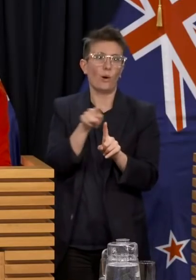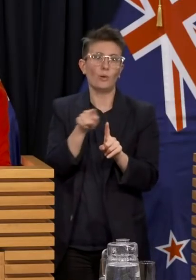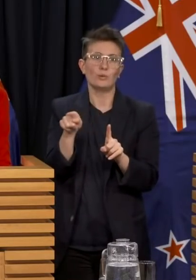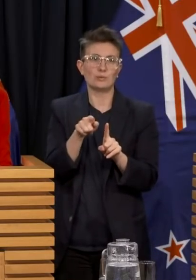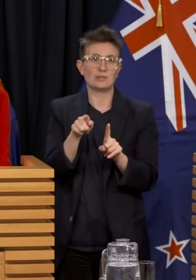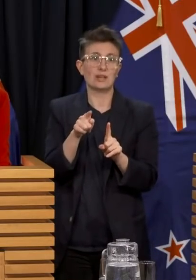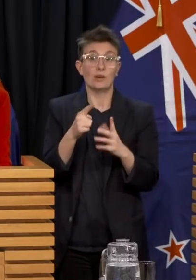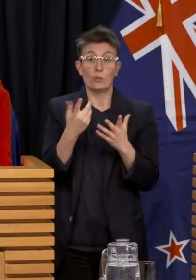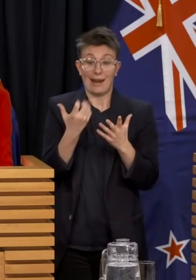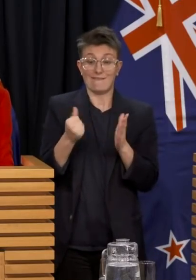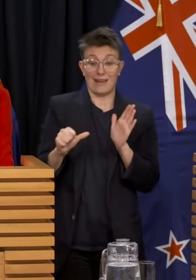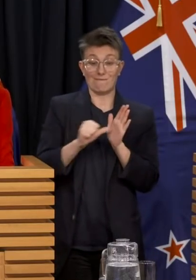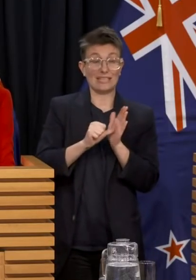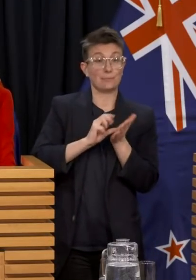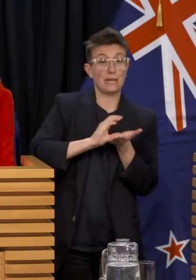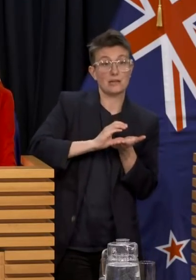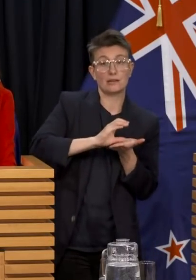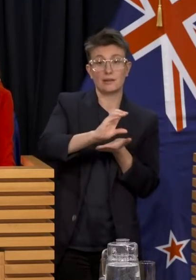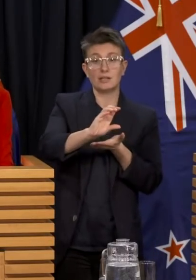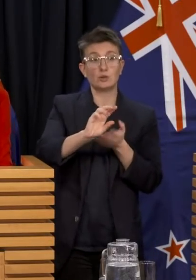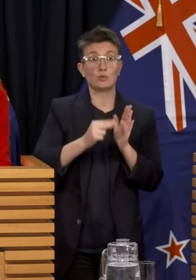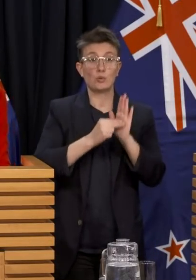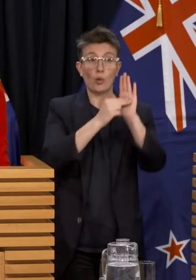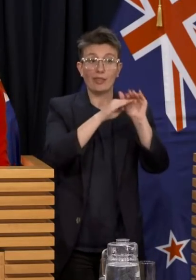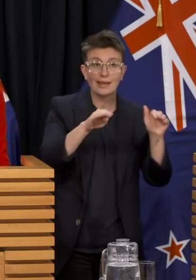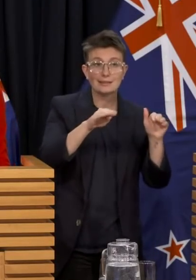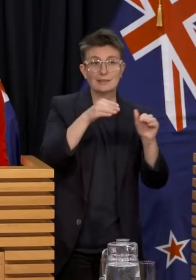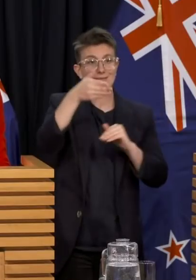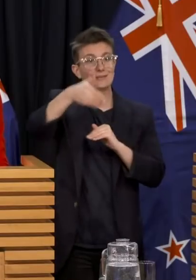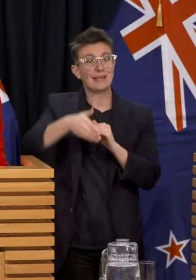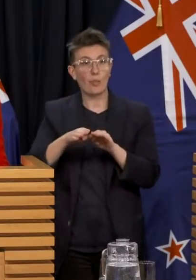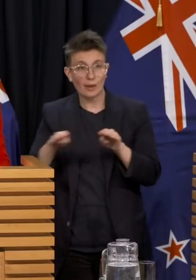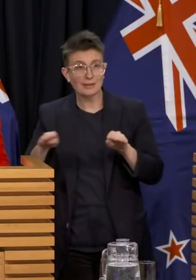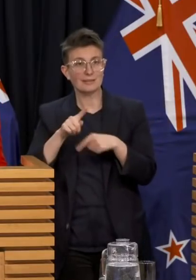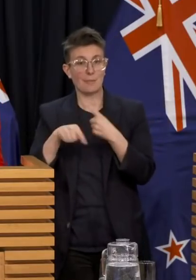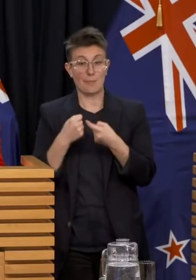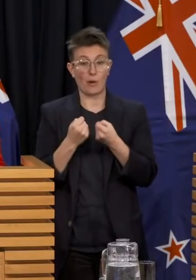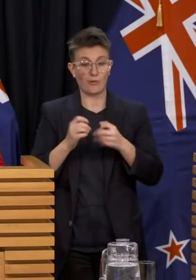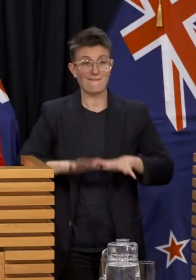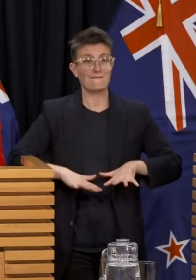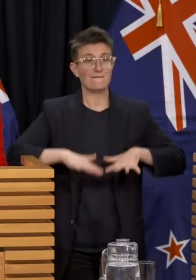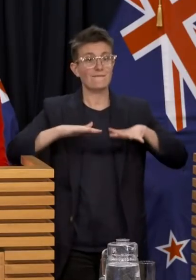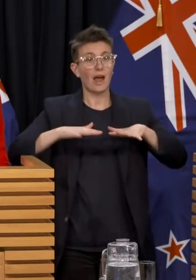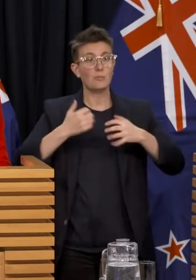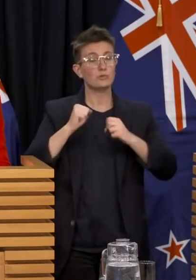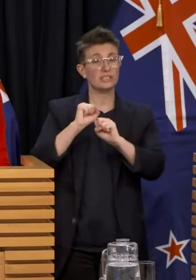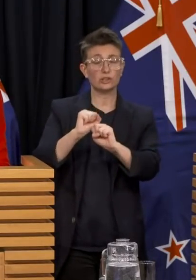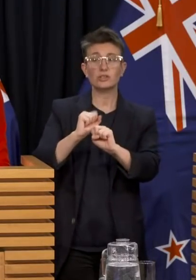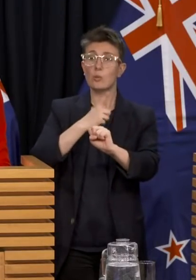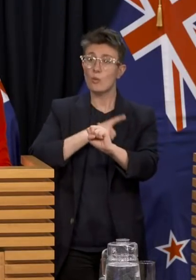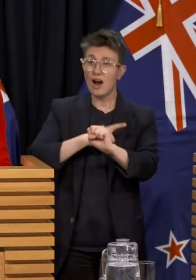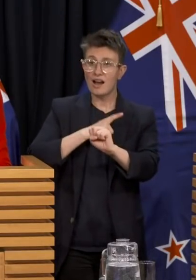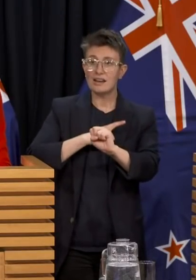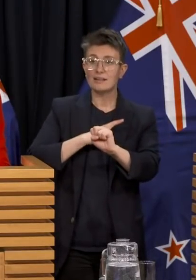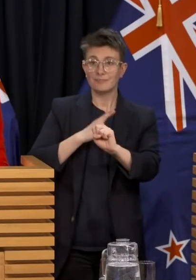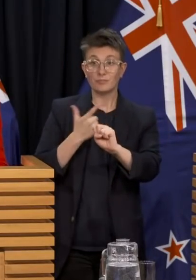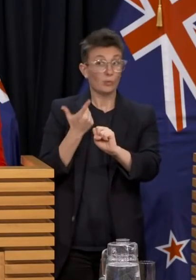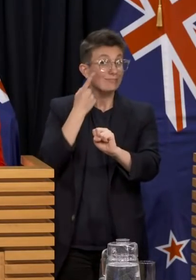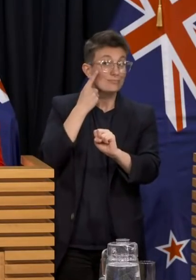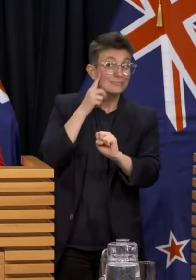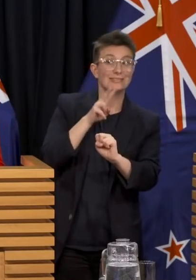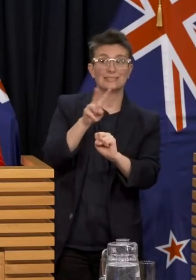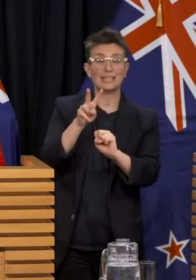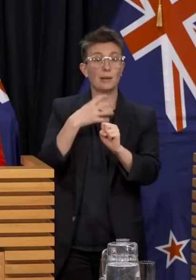from this government into Northland and Southland around flood protections, and that is because we are increasingly experiencing severe